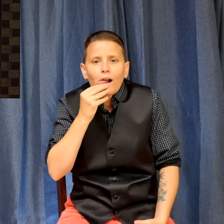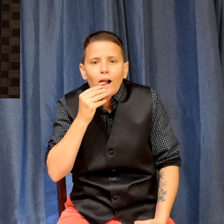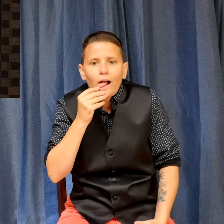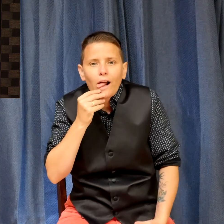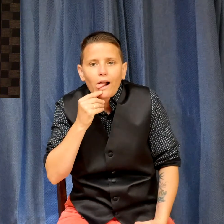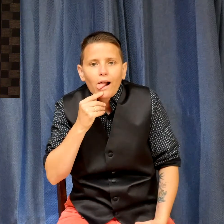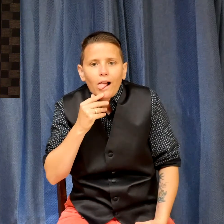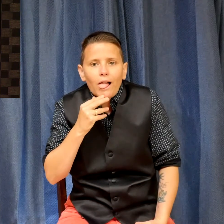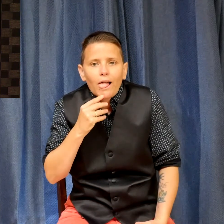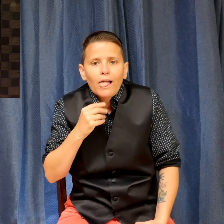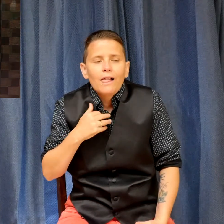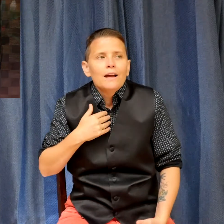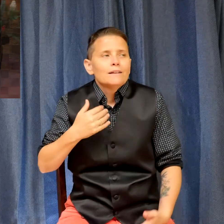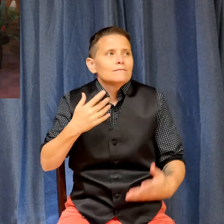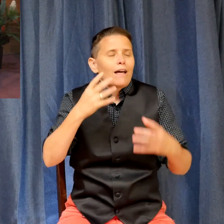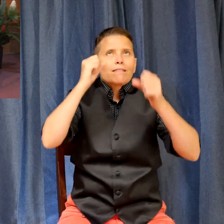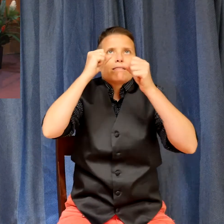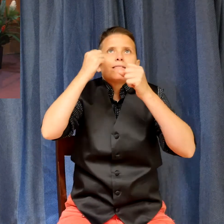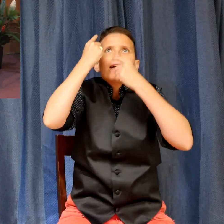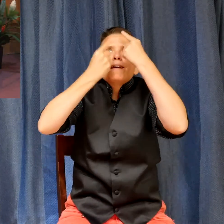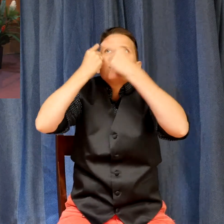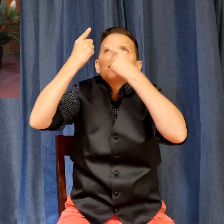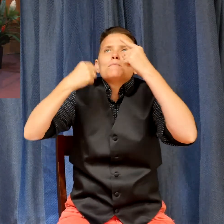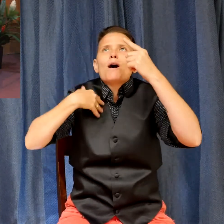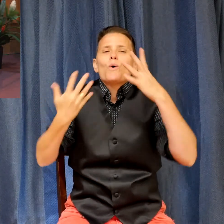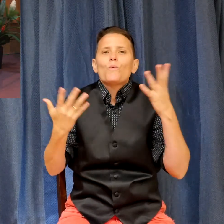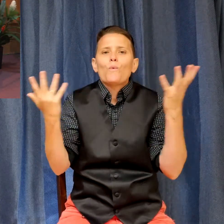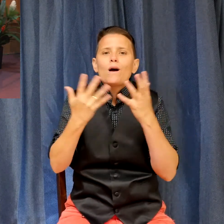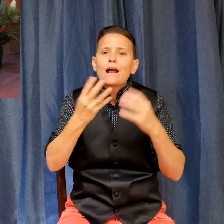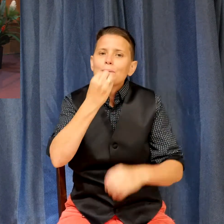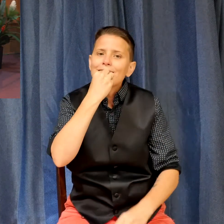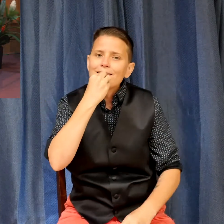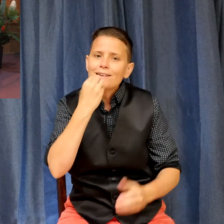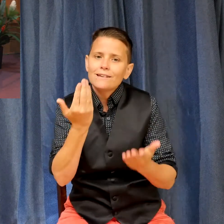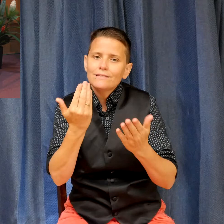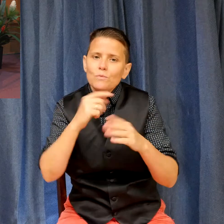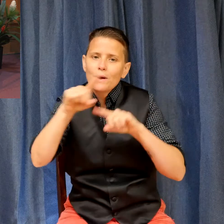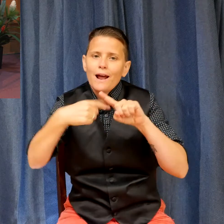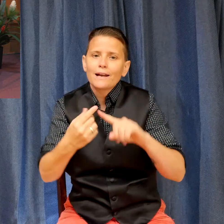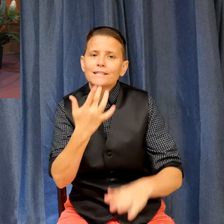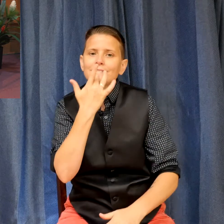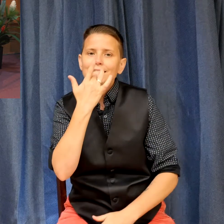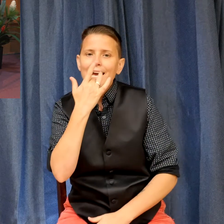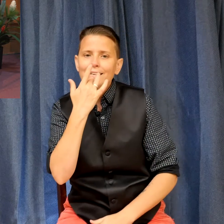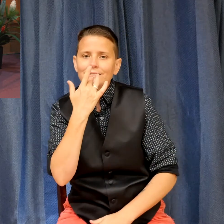yeah. But, in some ways, I think it was planting the seeds.